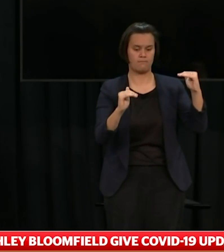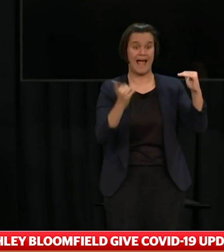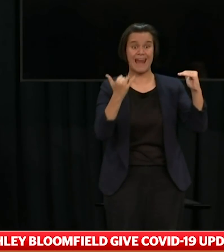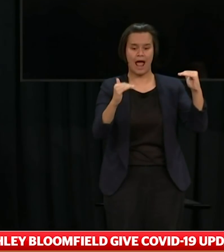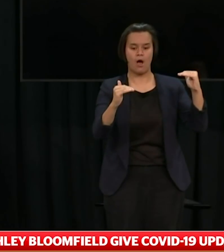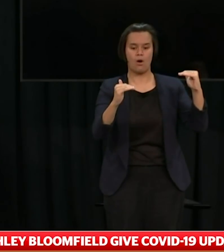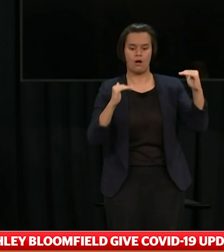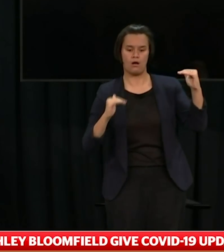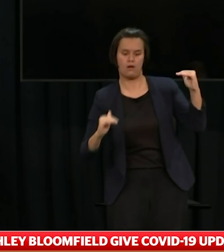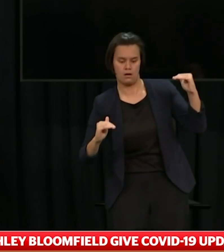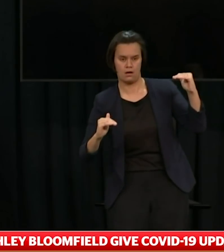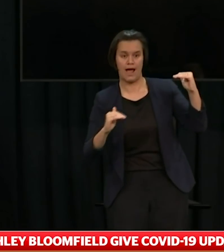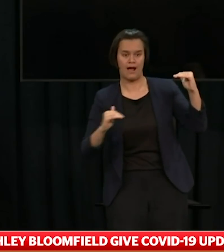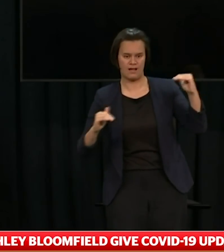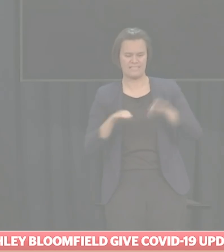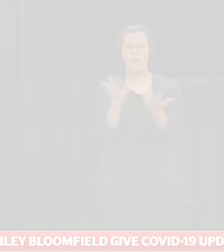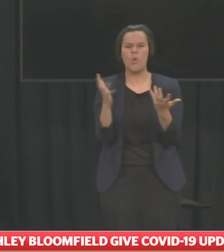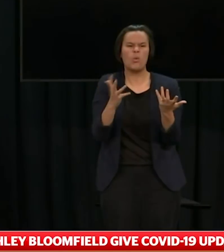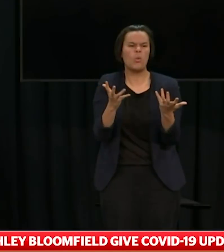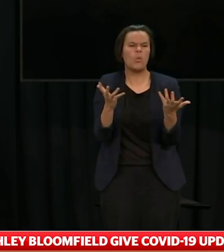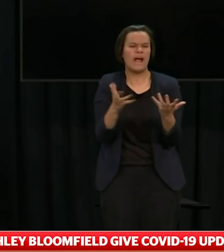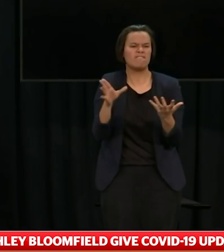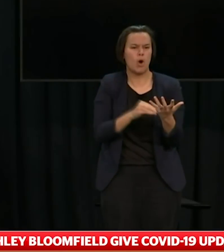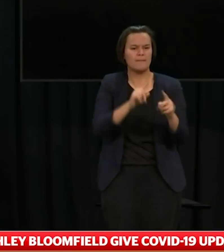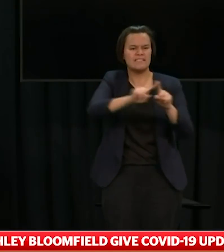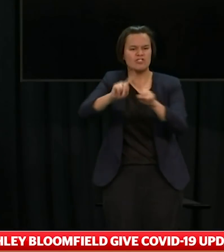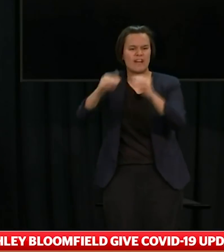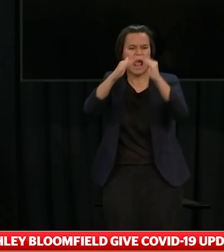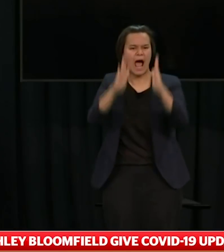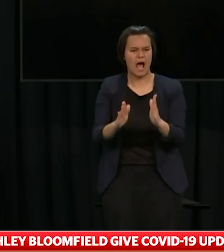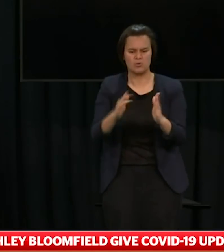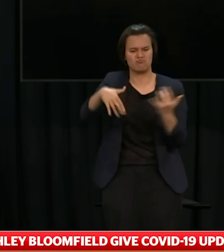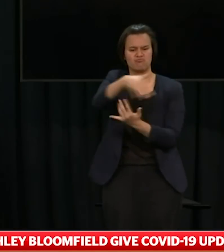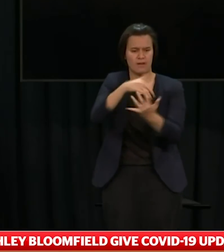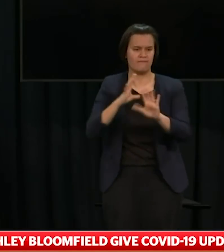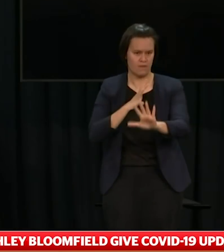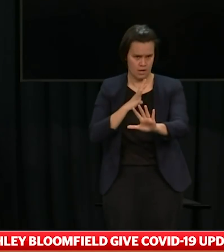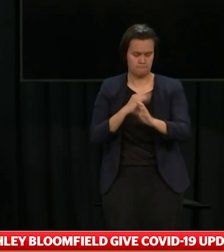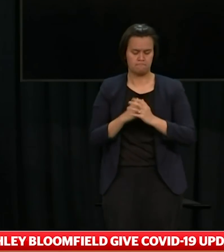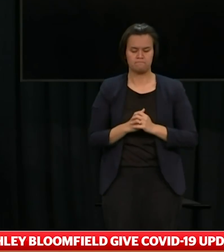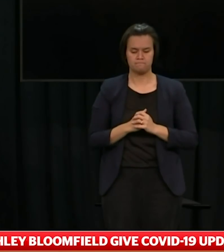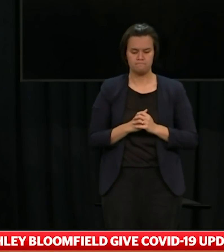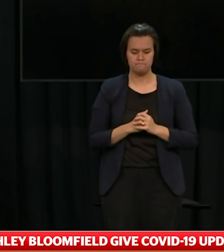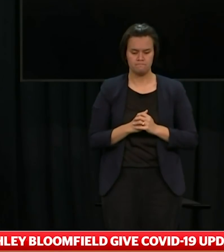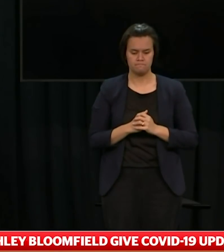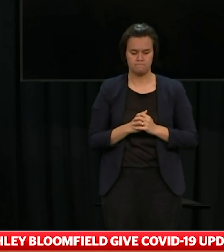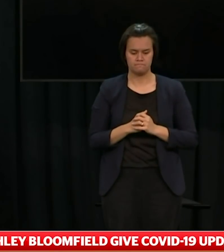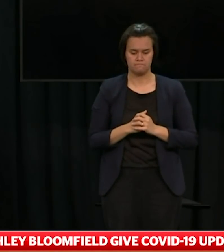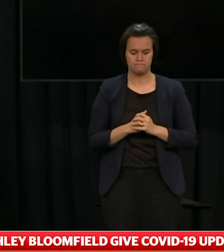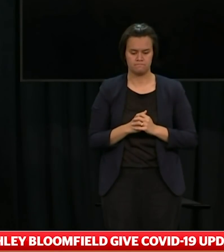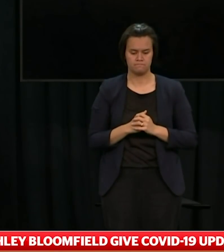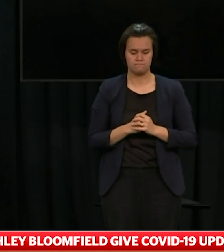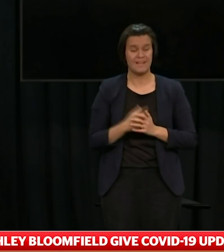of November at 11:59 p.m. The end goal for Auckland, and indeed the country, is the new COVID-19